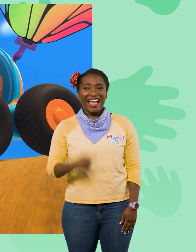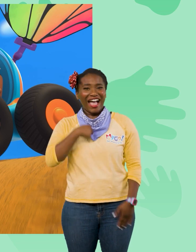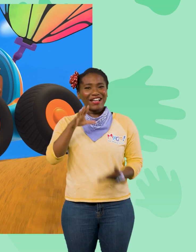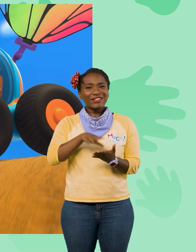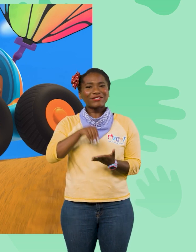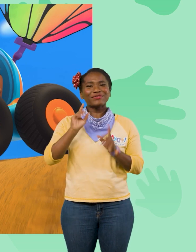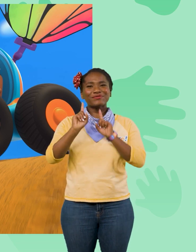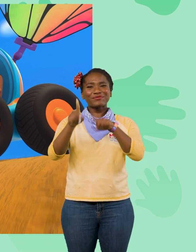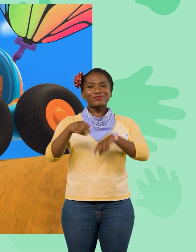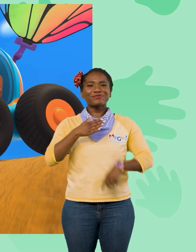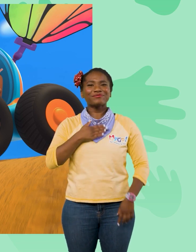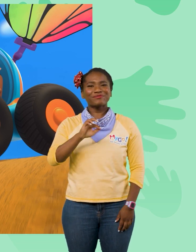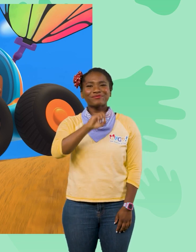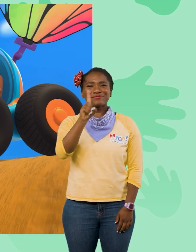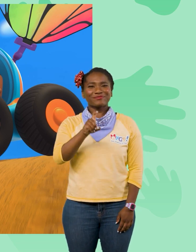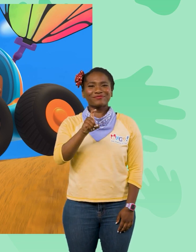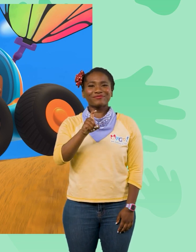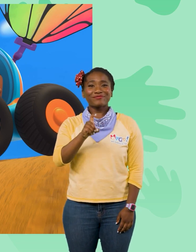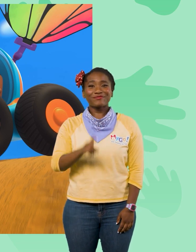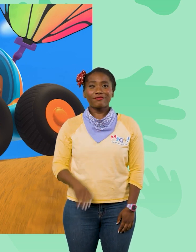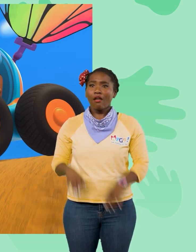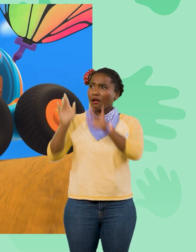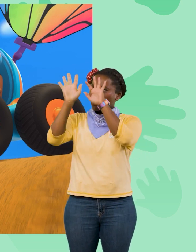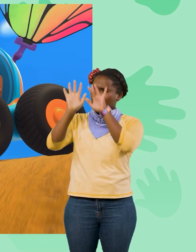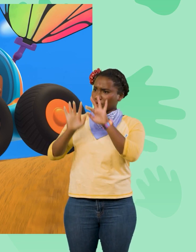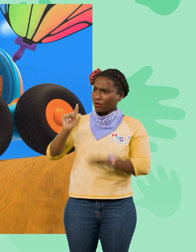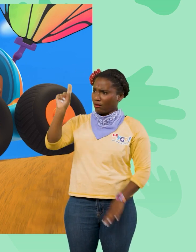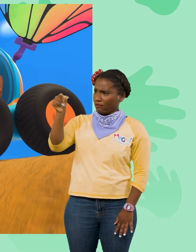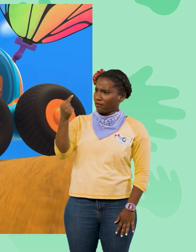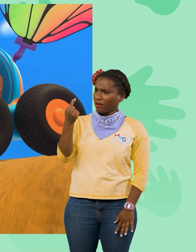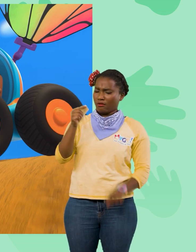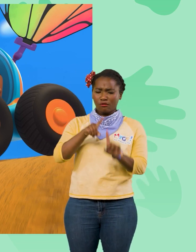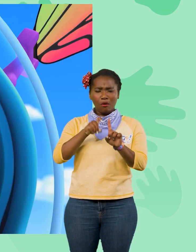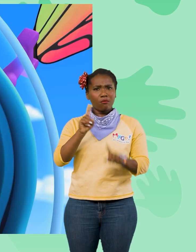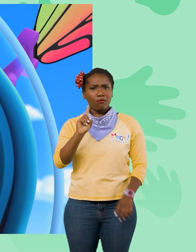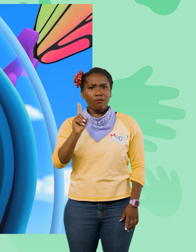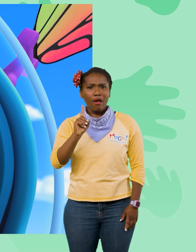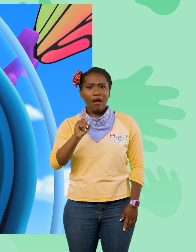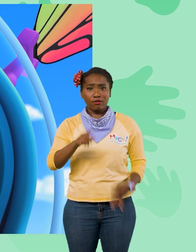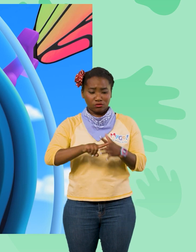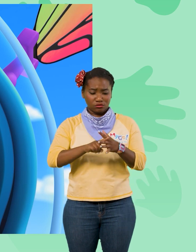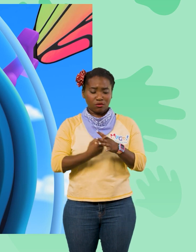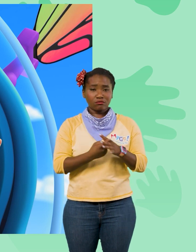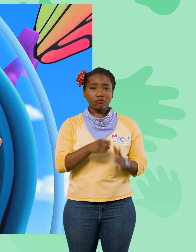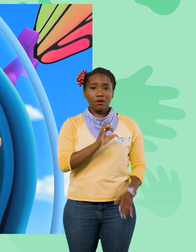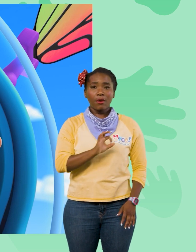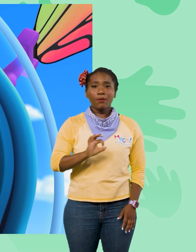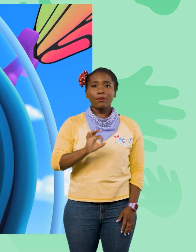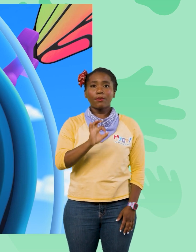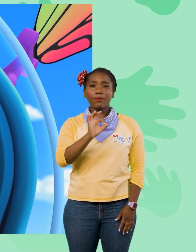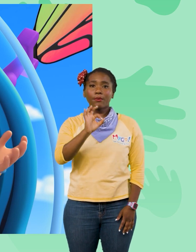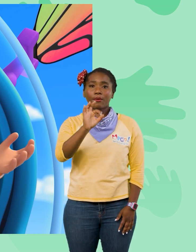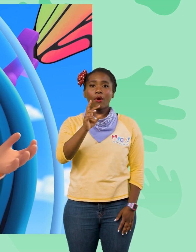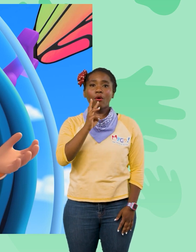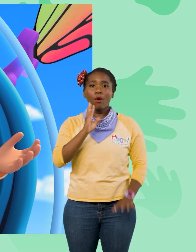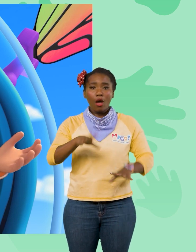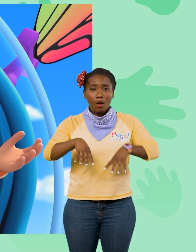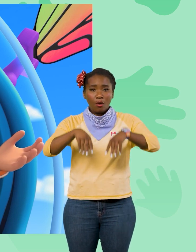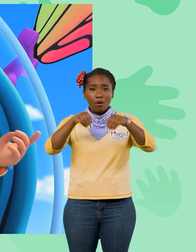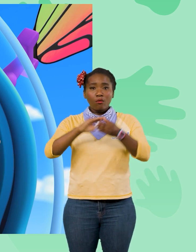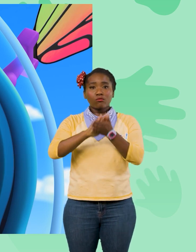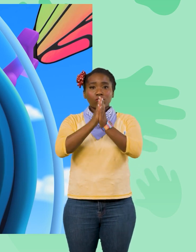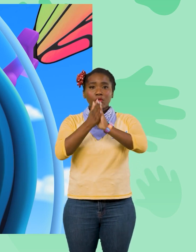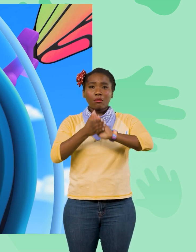And I have the answer to my question. How is a snowflake made? It starts as a particle in the air and collects